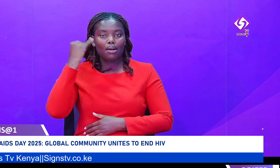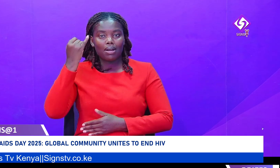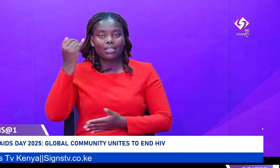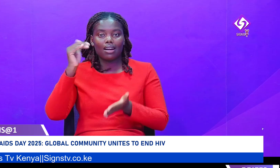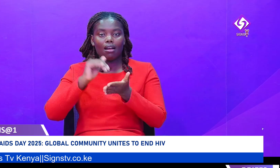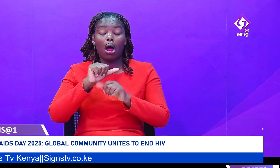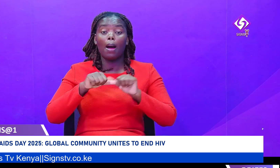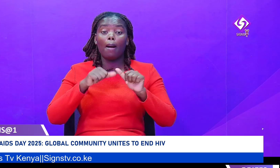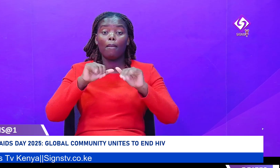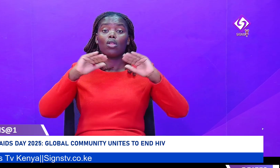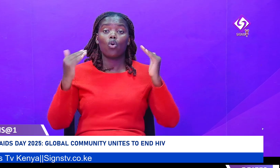response.